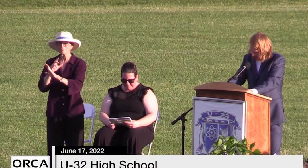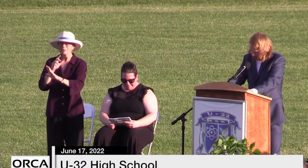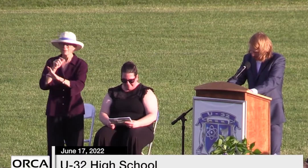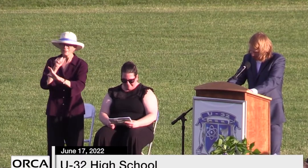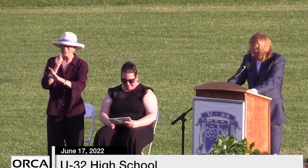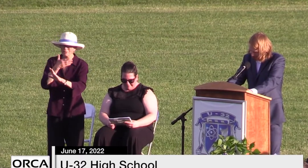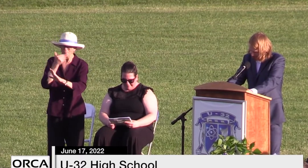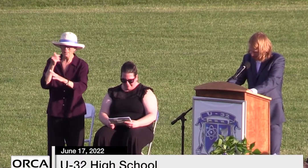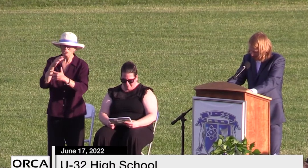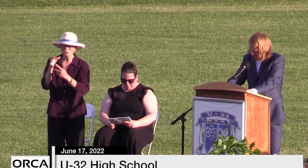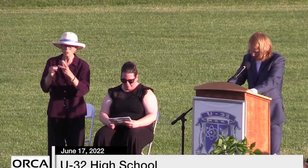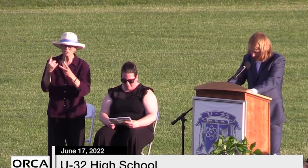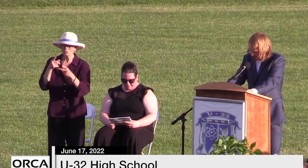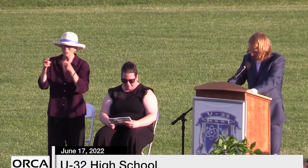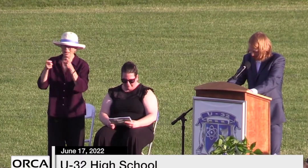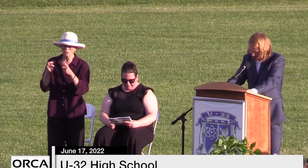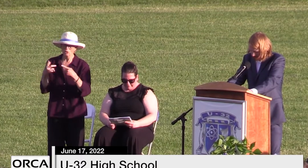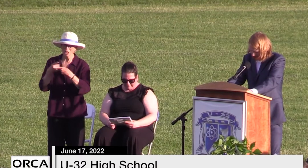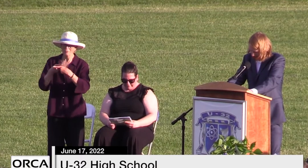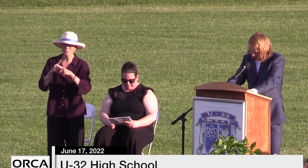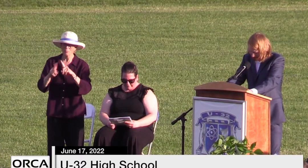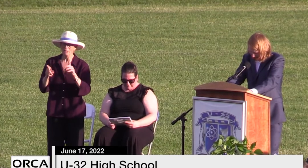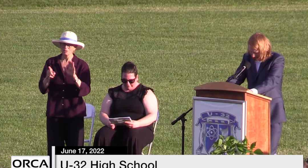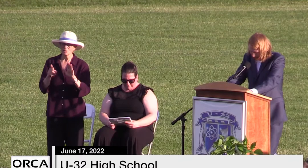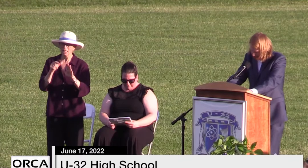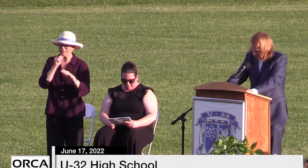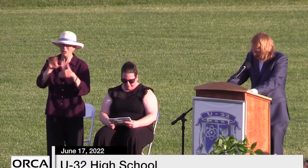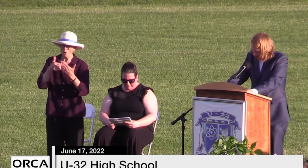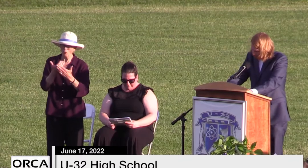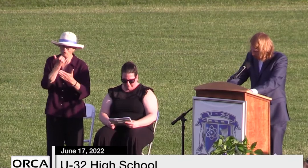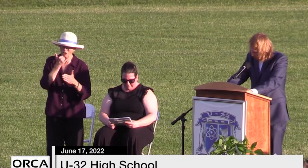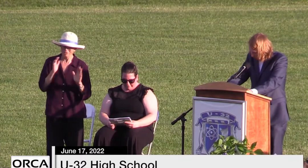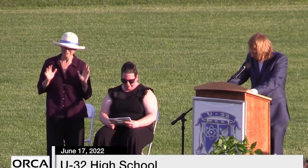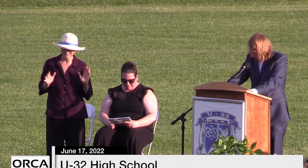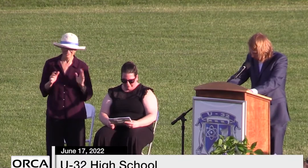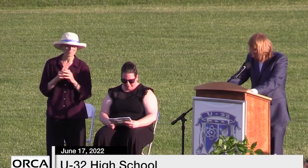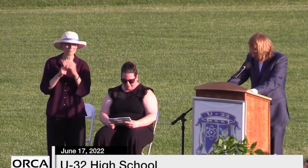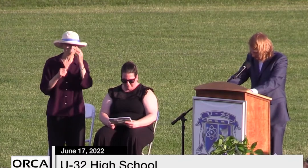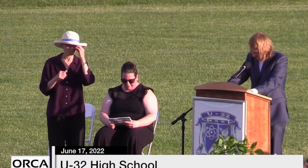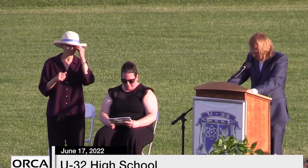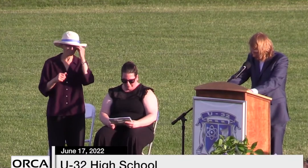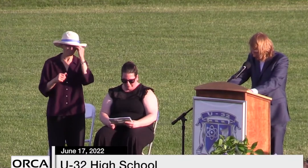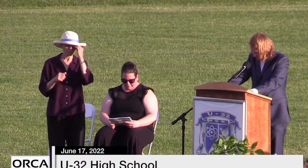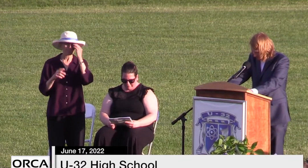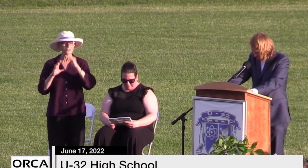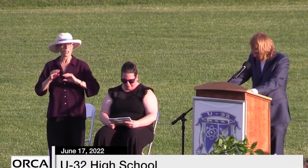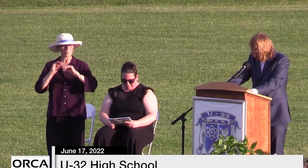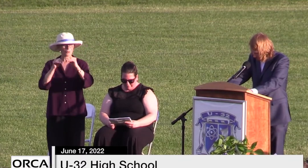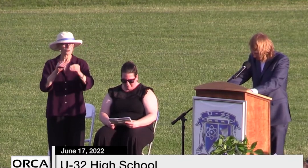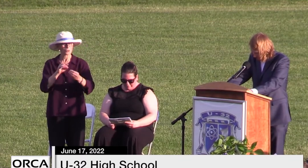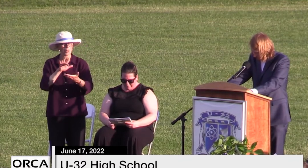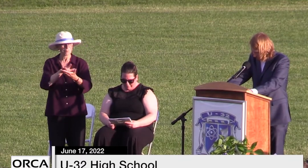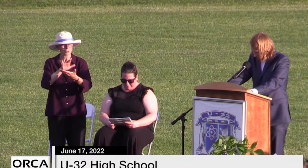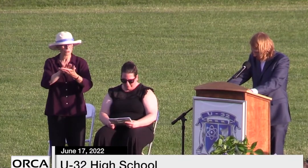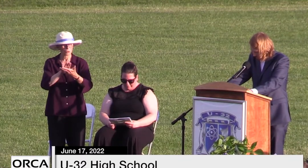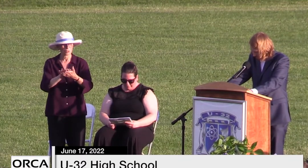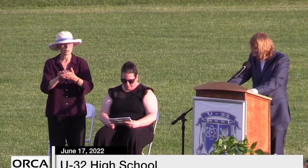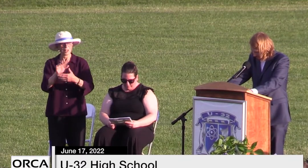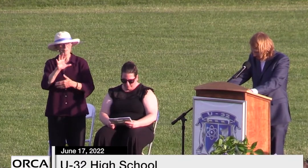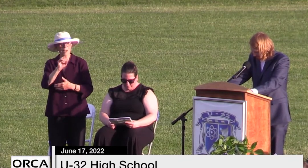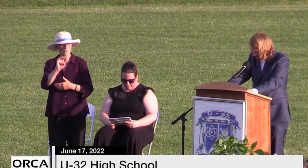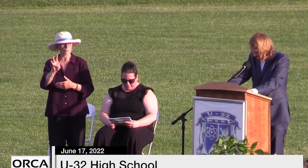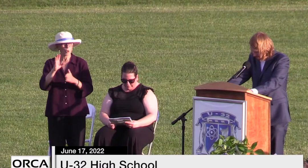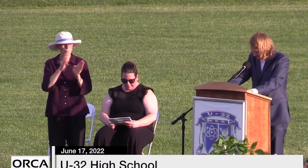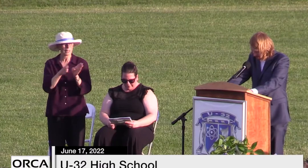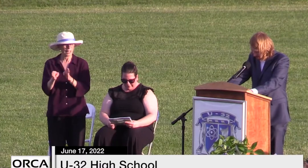for someone to handle conflict, it wasn't all wrong. When I moved to middle school, I had a 504 attached to my name. It stressed